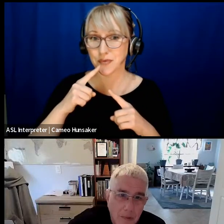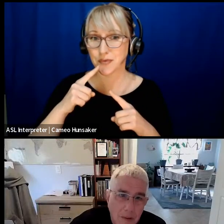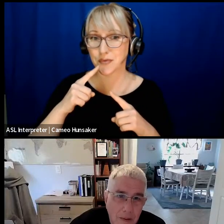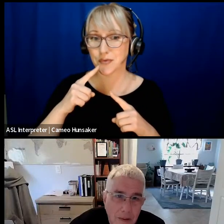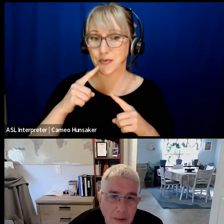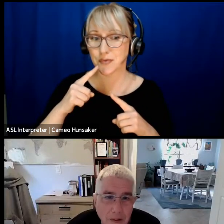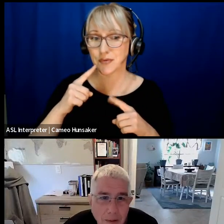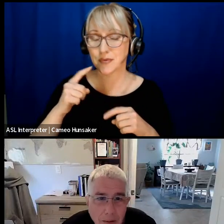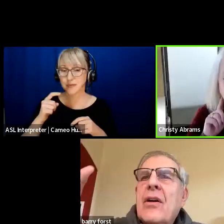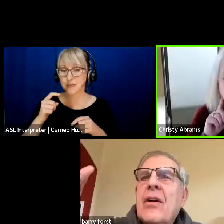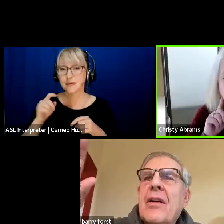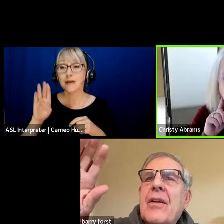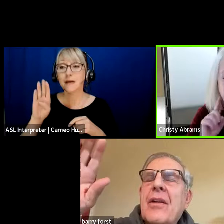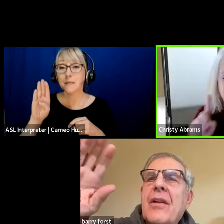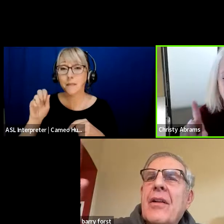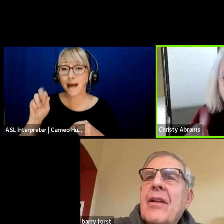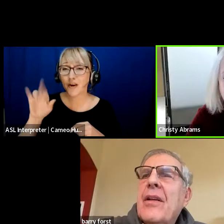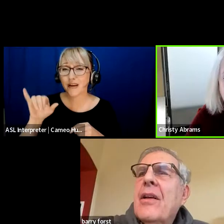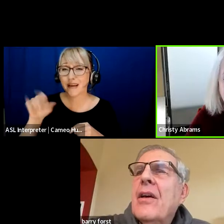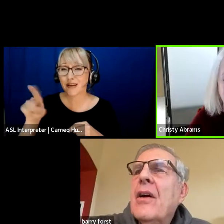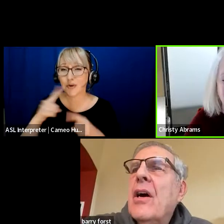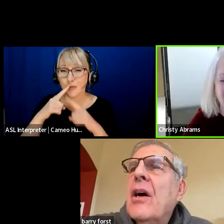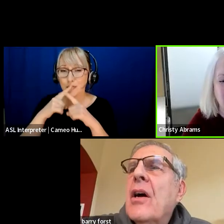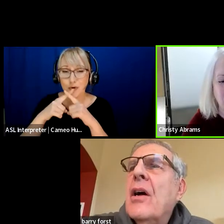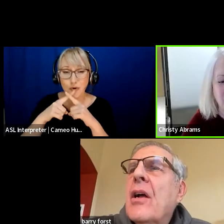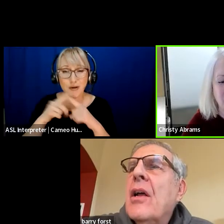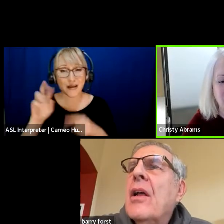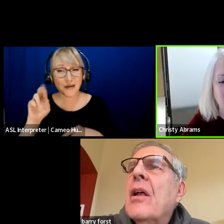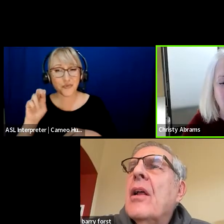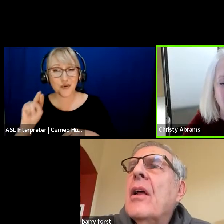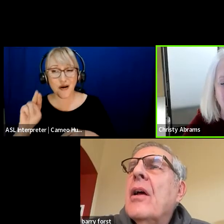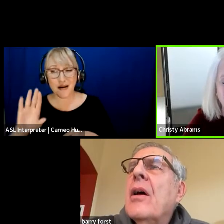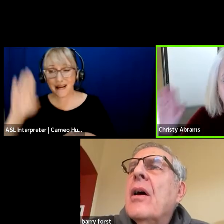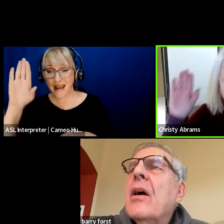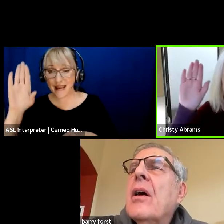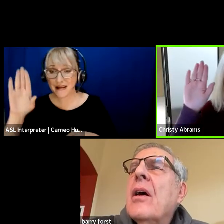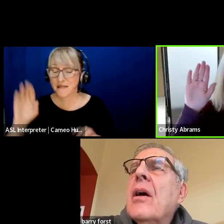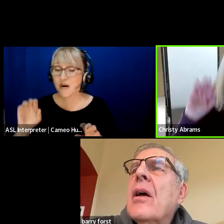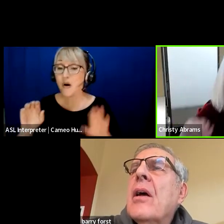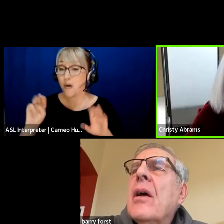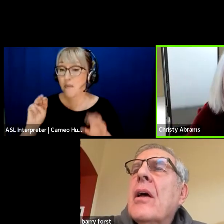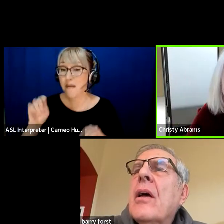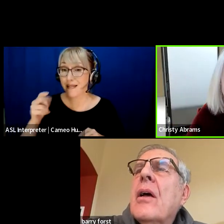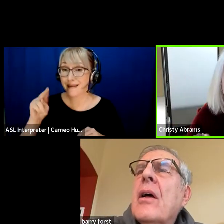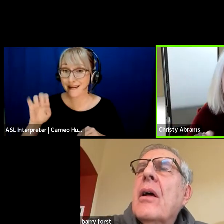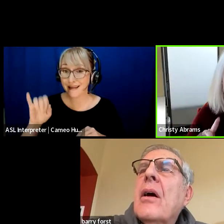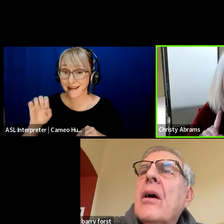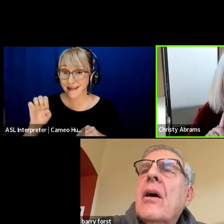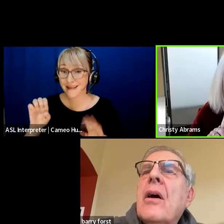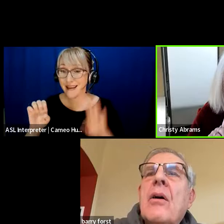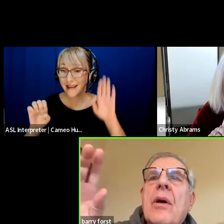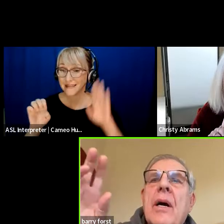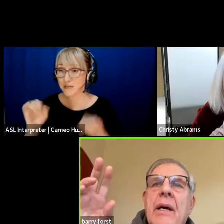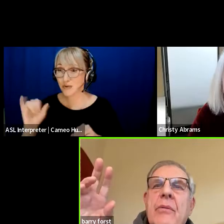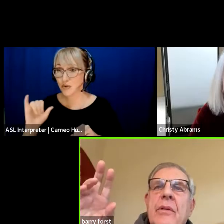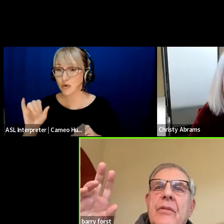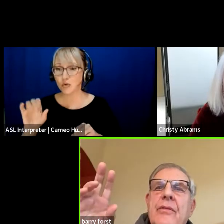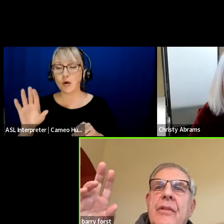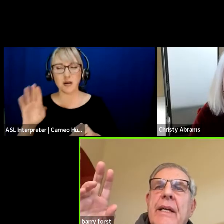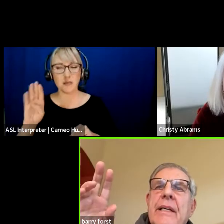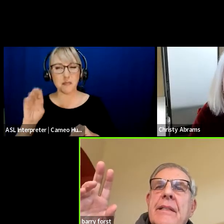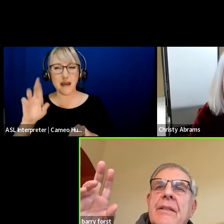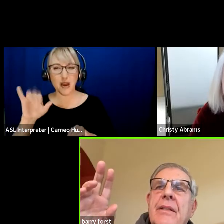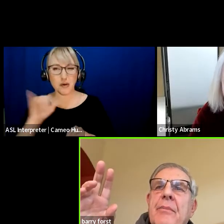Okay, I know Barry, you were muted, and Ron had his hand up too. Oh, and Melanie has. Oh, I